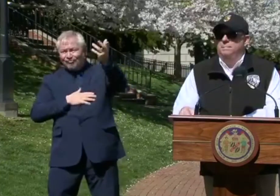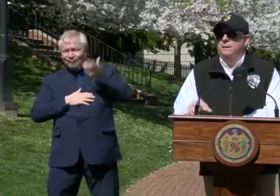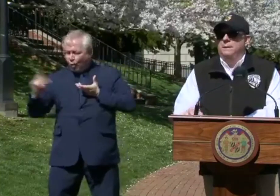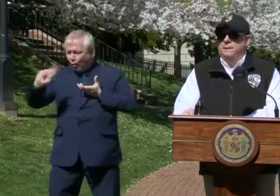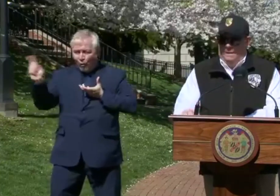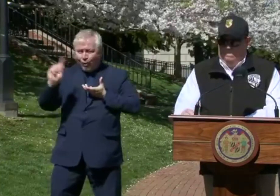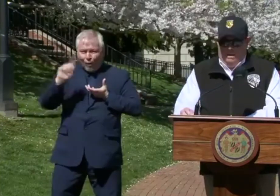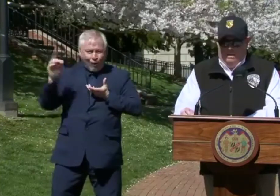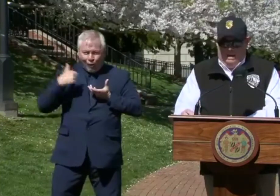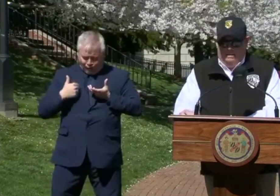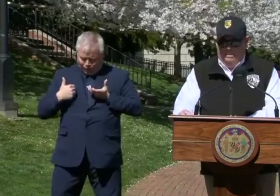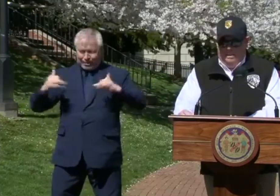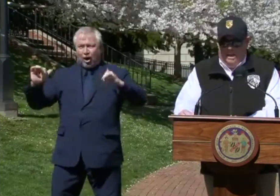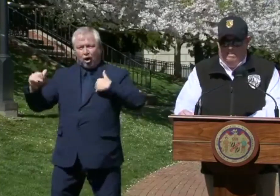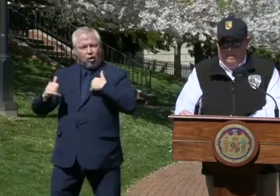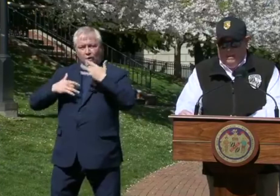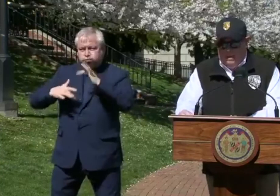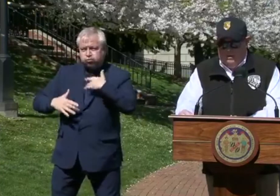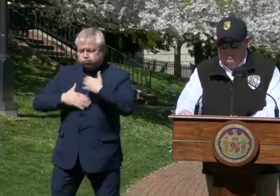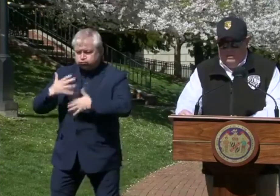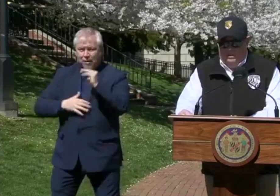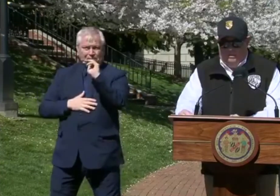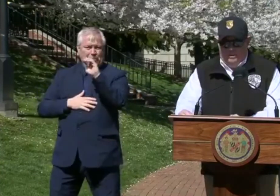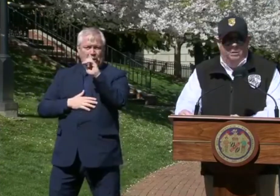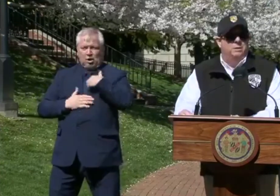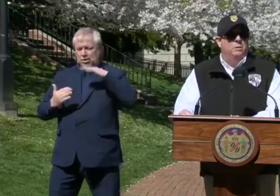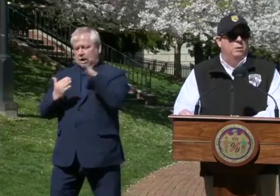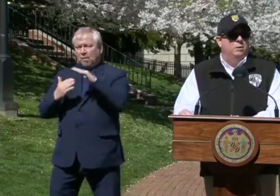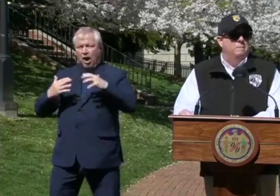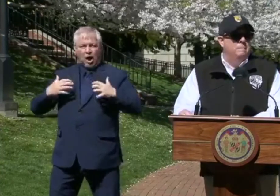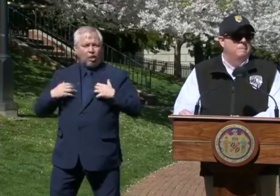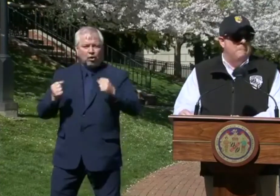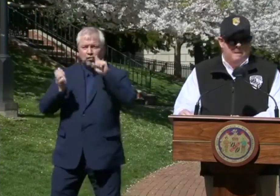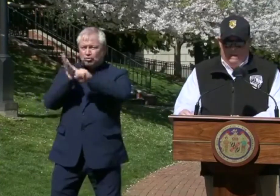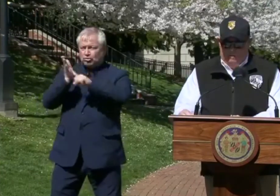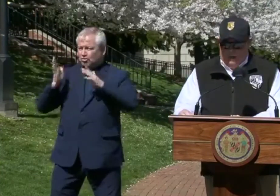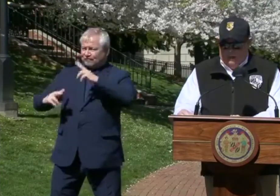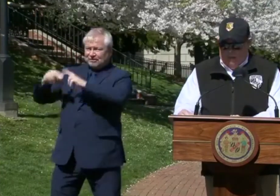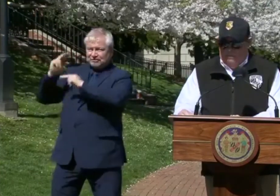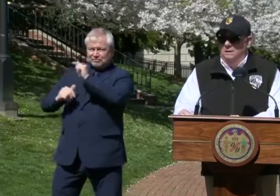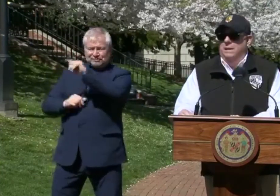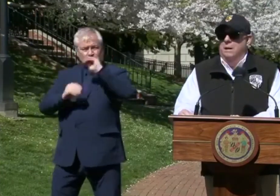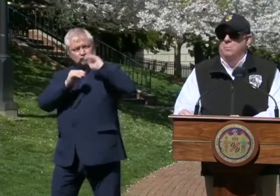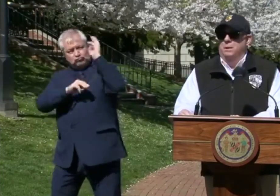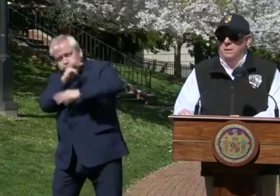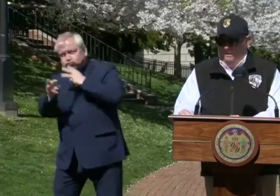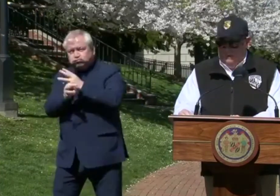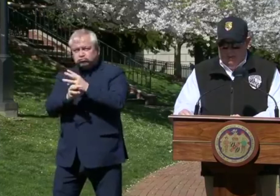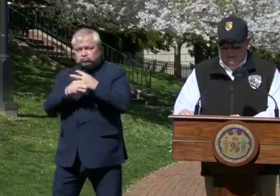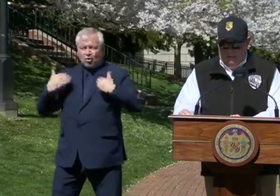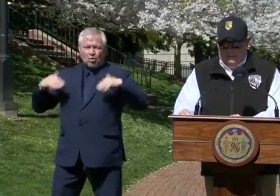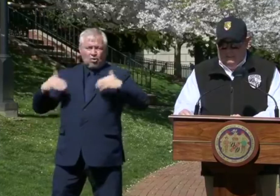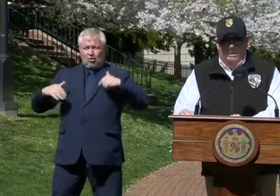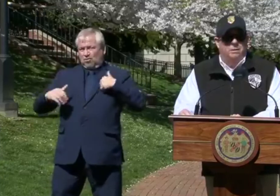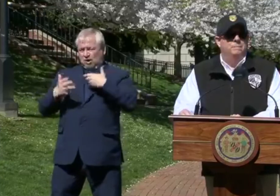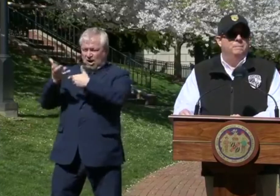fortunate that Maryland has some of the top health research facilities in the world. I remain confident in our ability